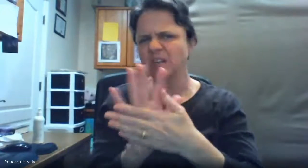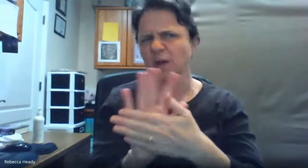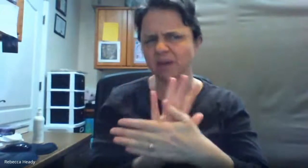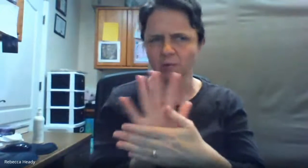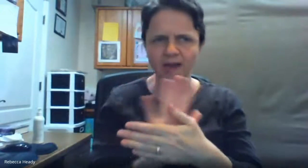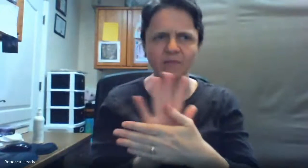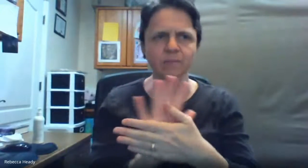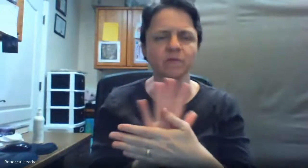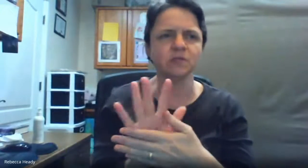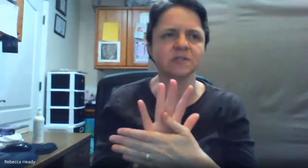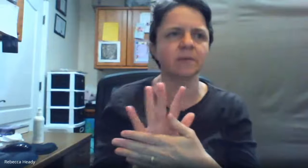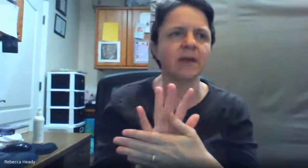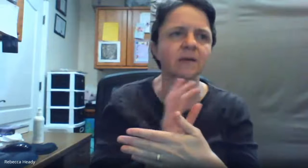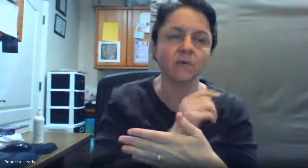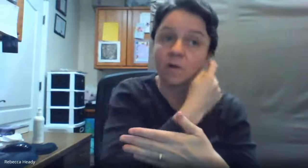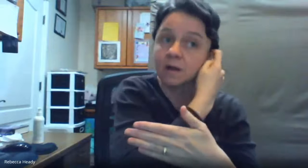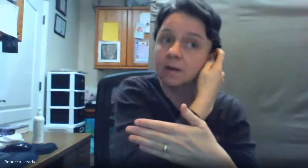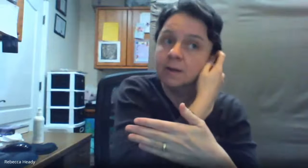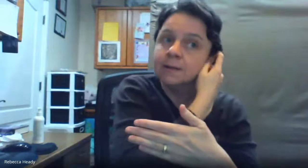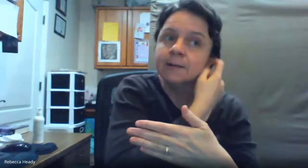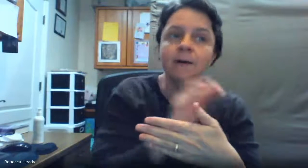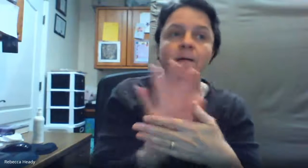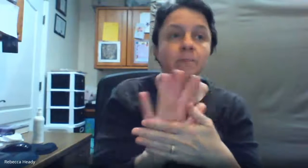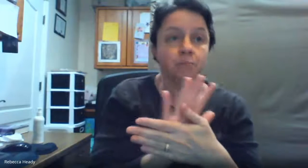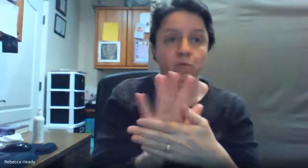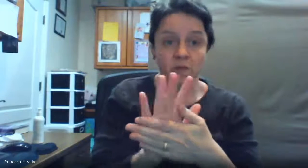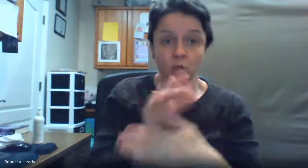to do, I think, with how the movies used to be made or run.